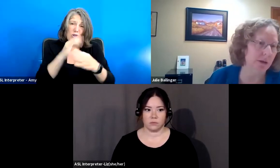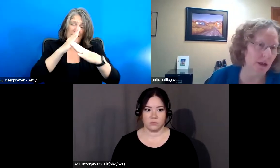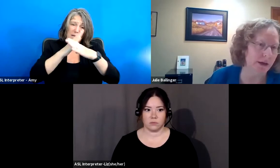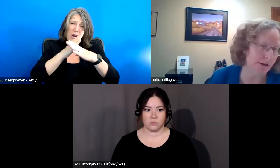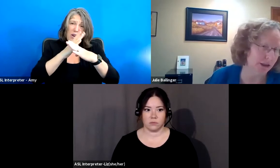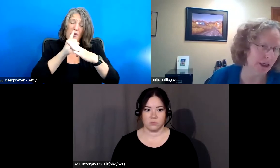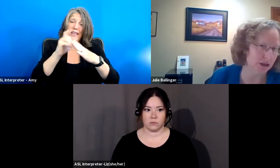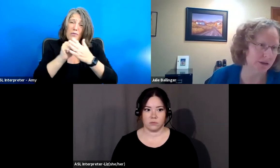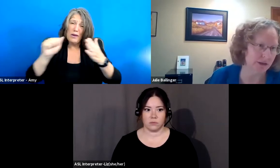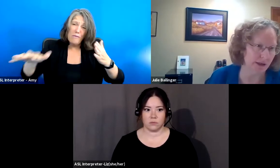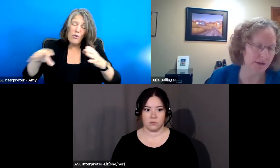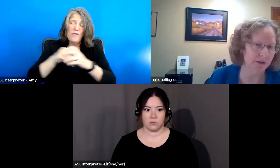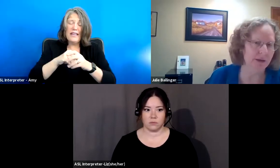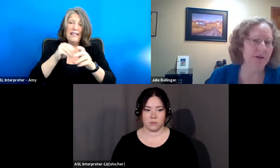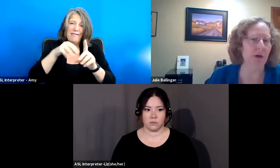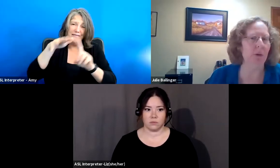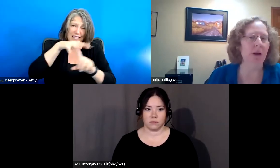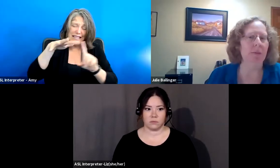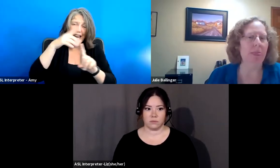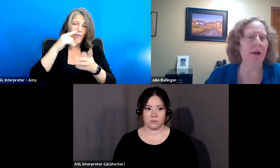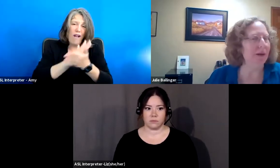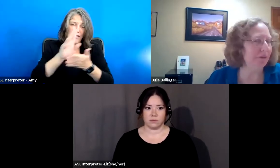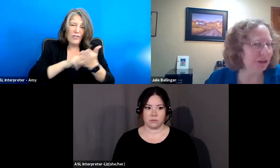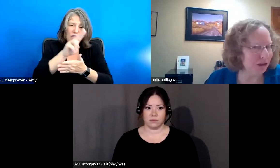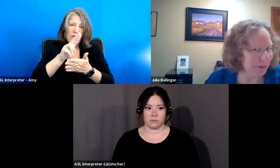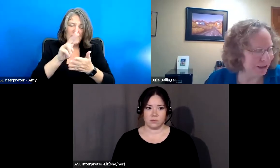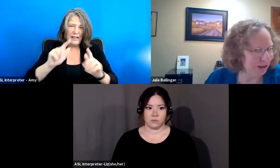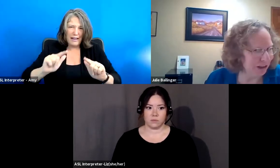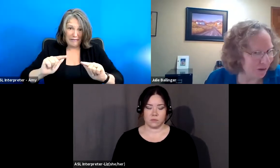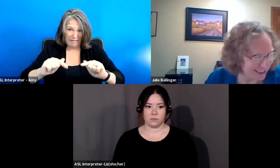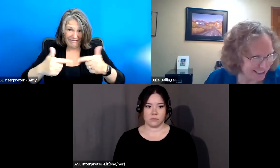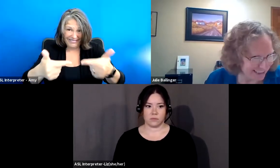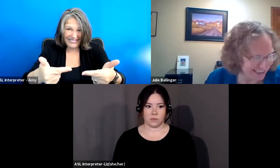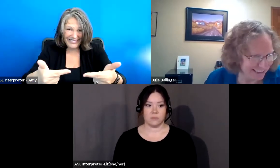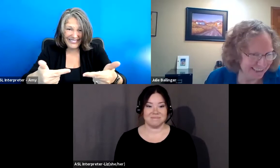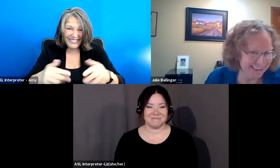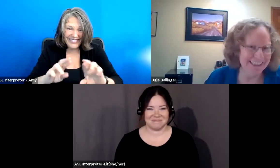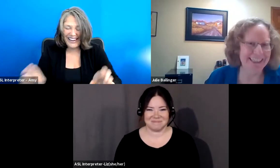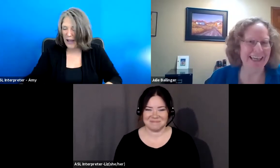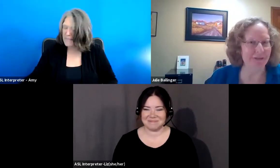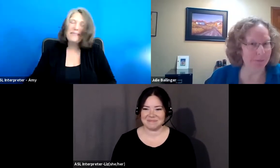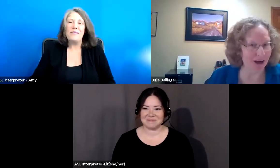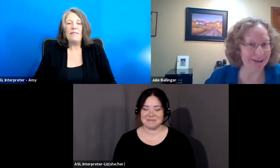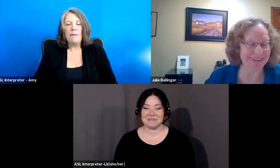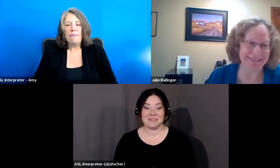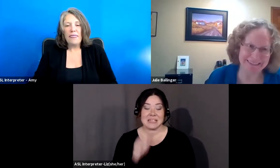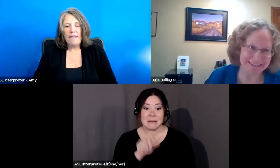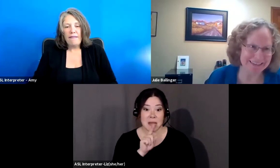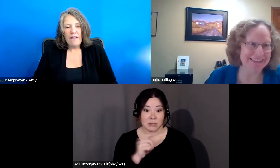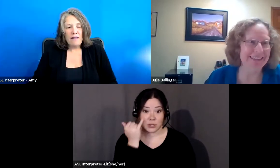for them in the higher education setting. So I'm not really sure I'm answering your question. And if I'm